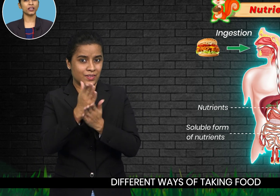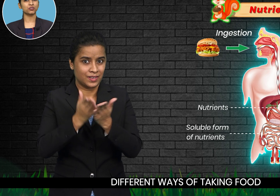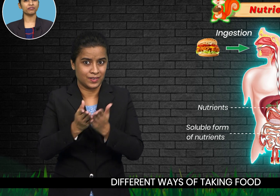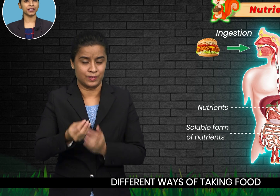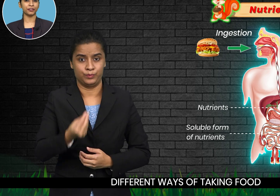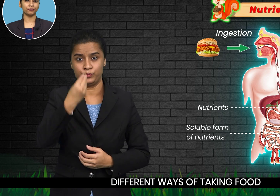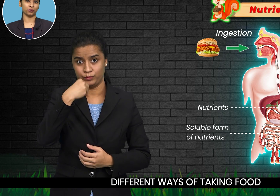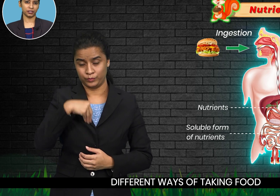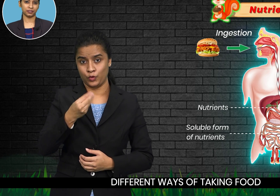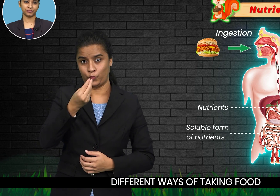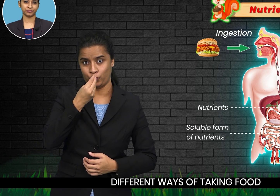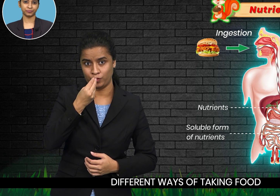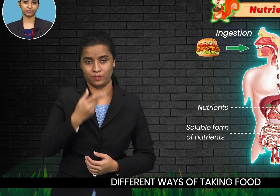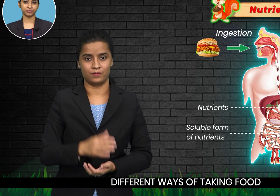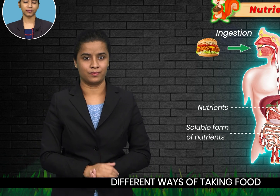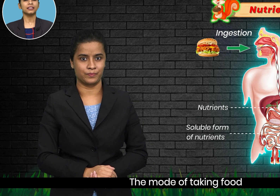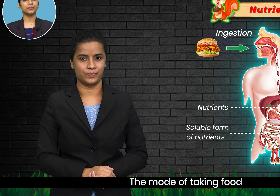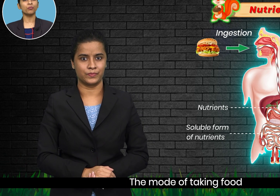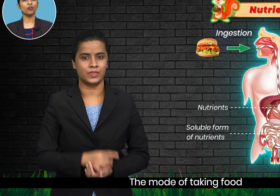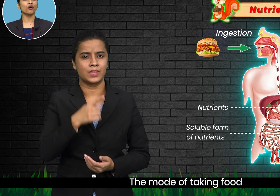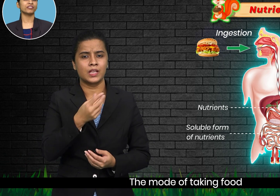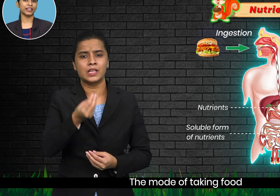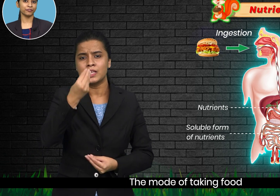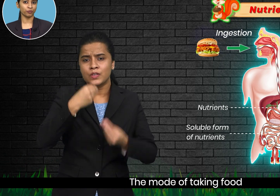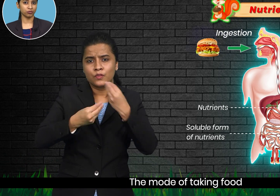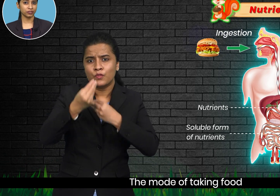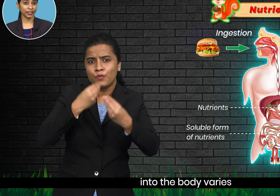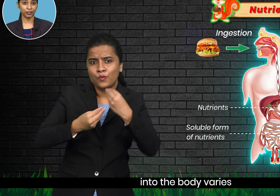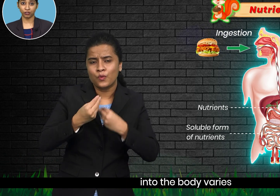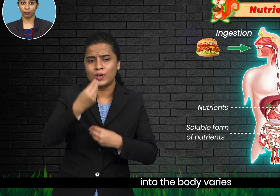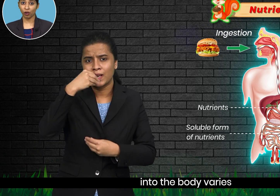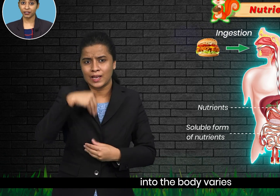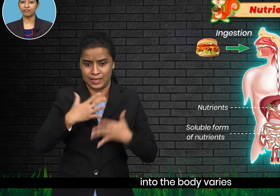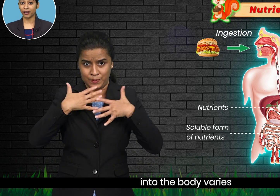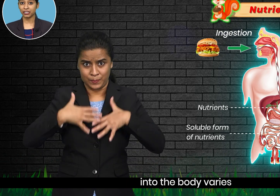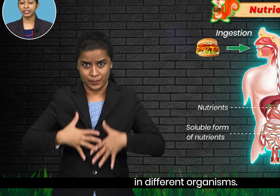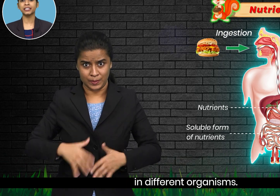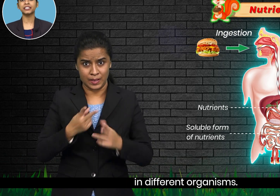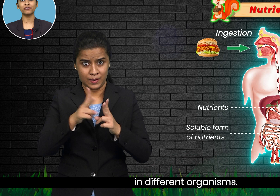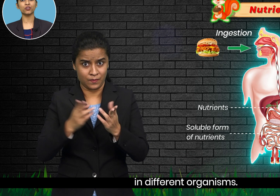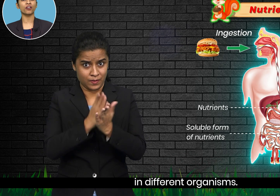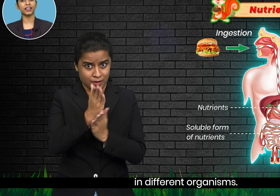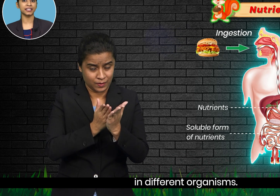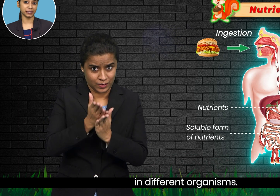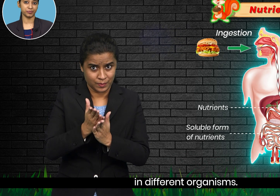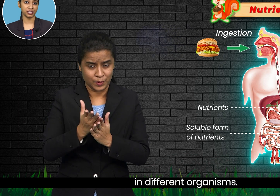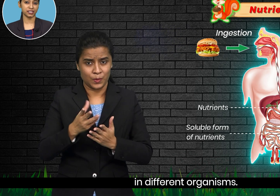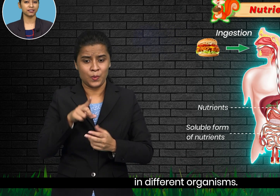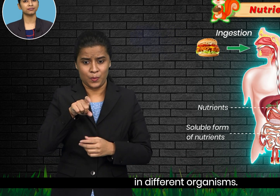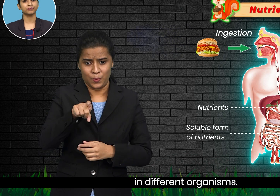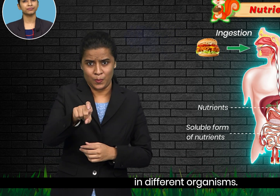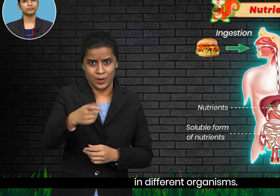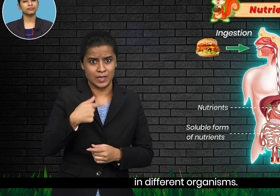Different ways of taking food. The mode of taking food into the body varies in different